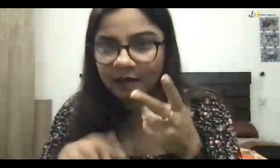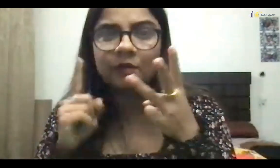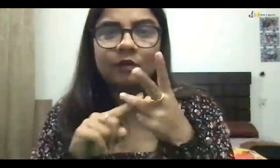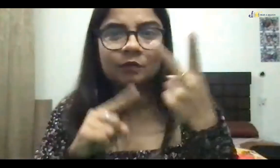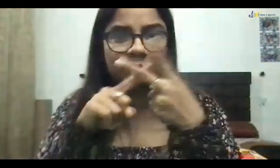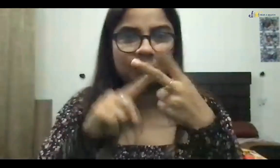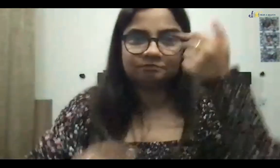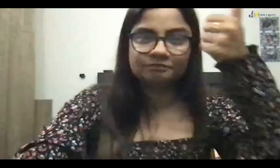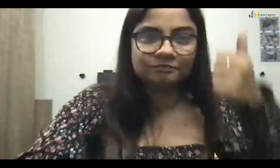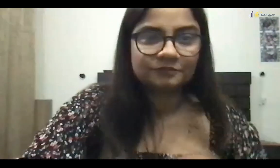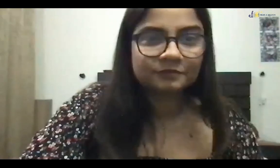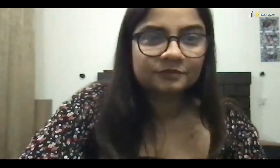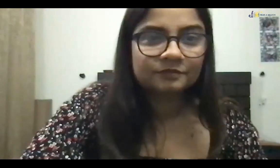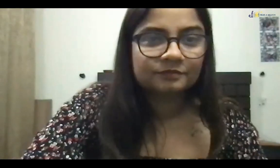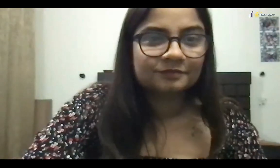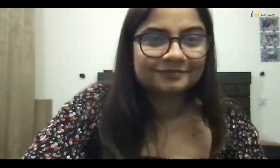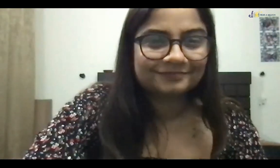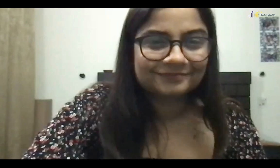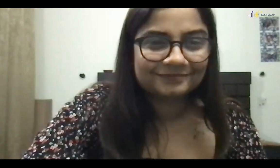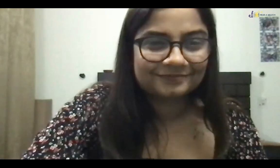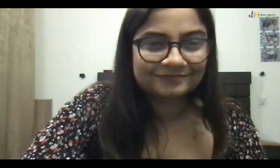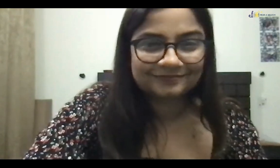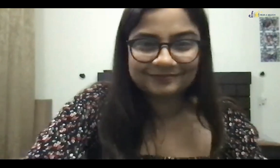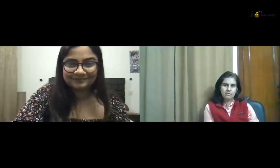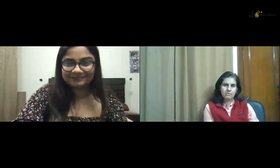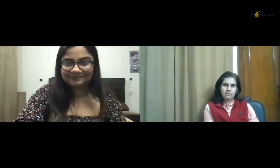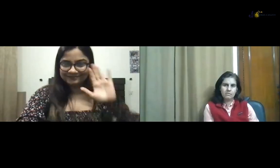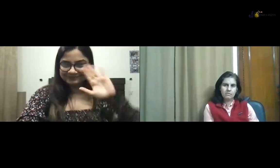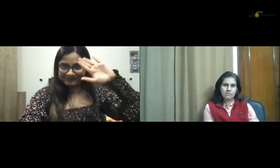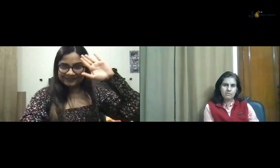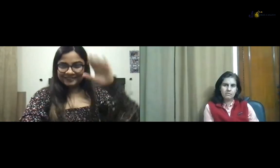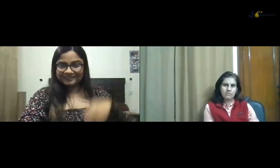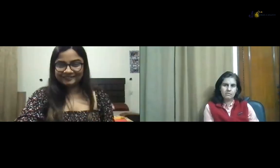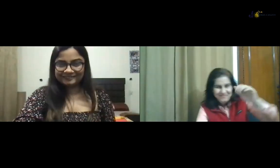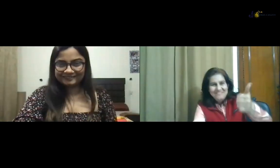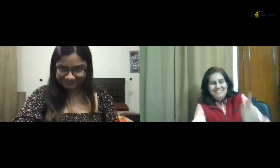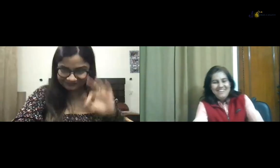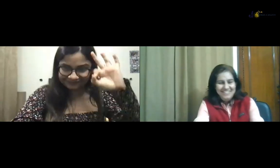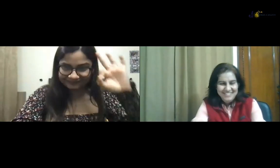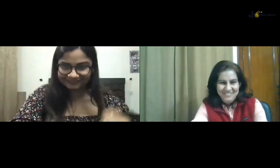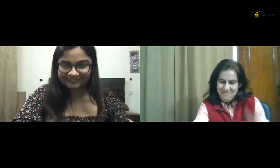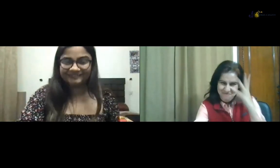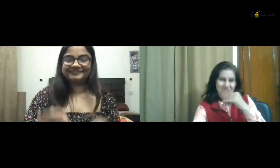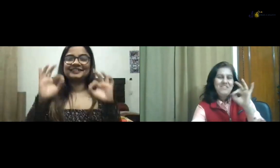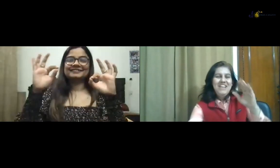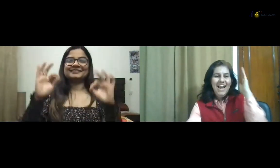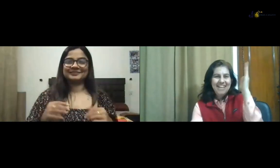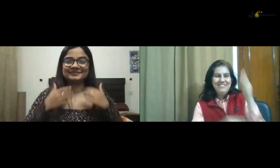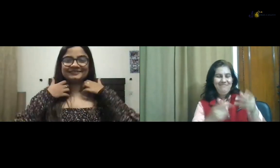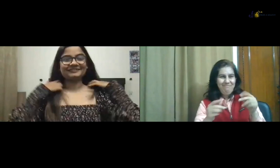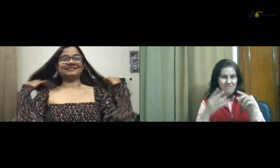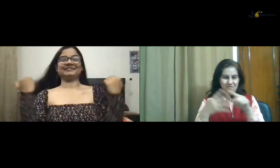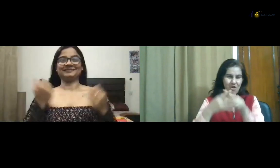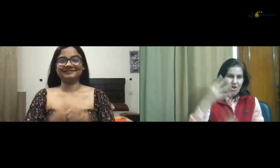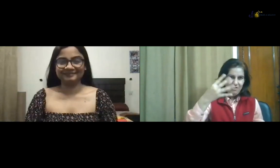all. There are 2 or 3 hands are being raised, so we can have them. Hello, Kajal.